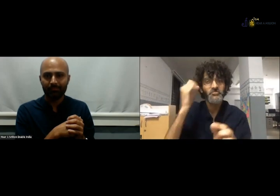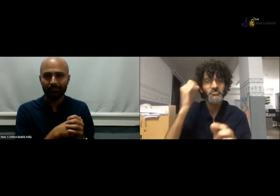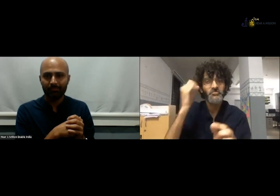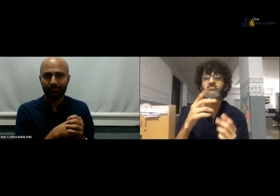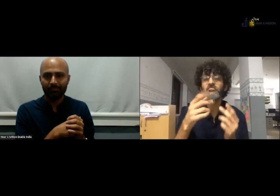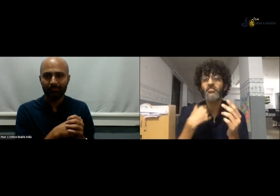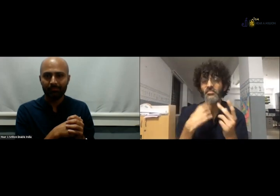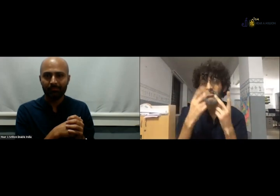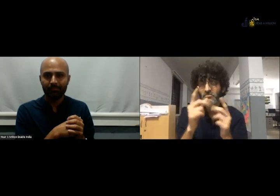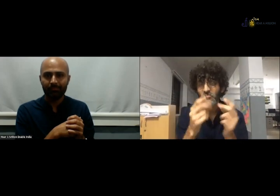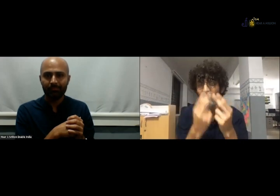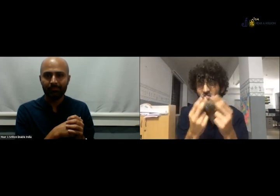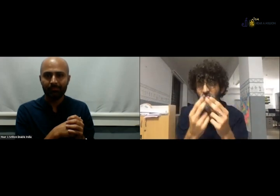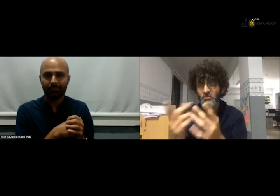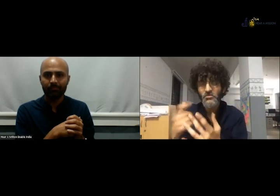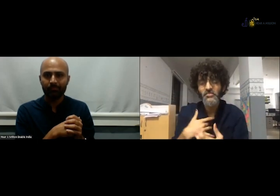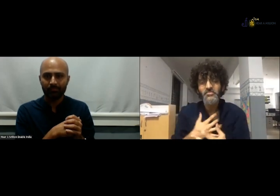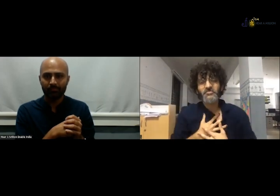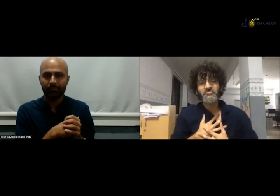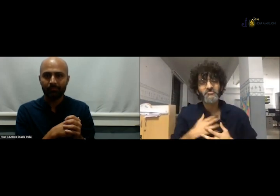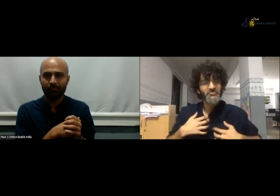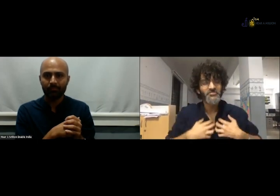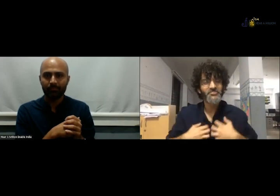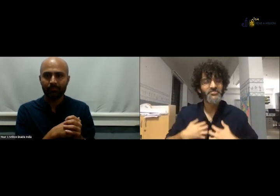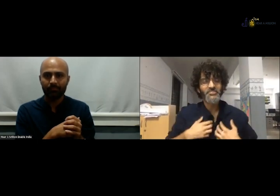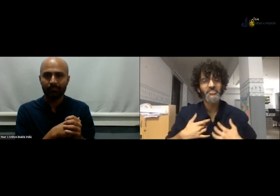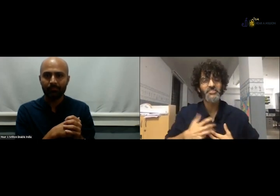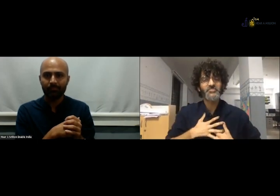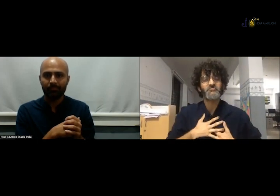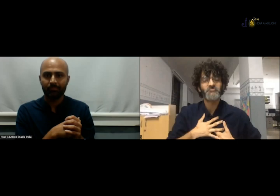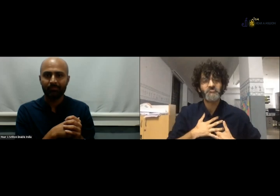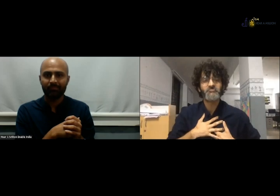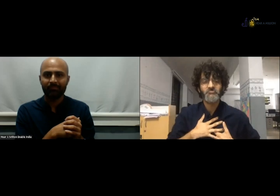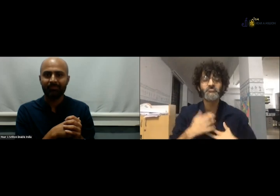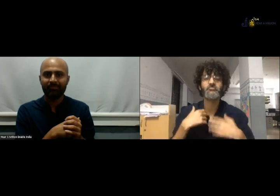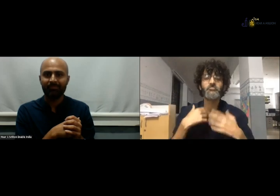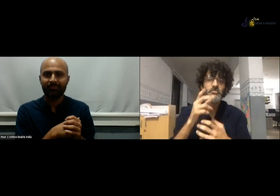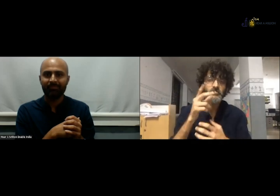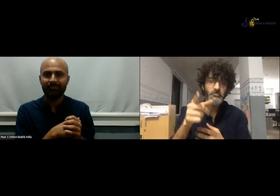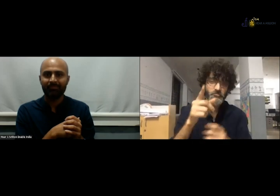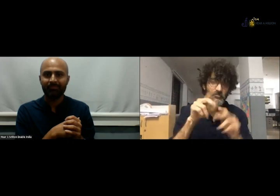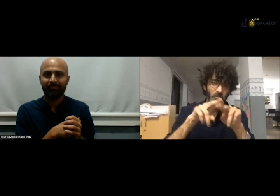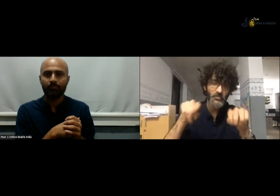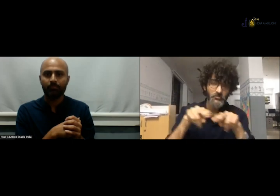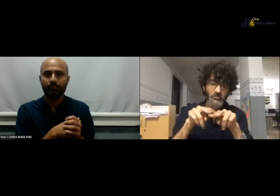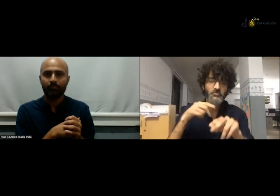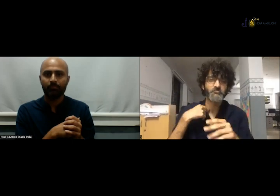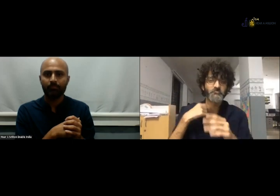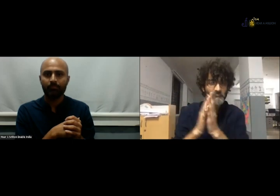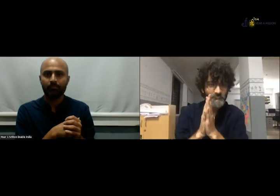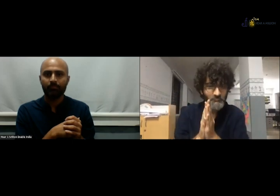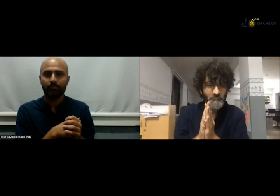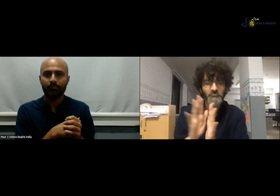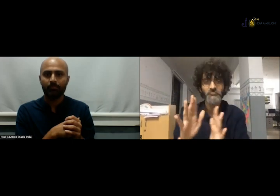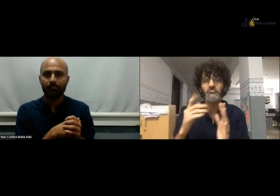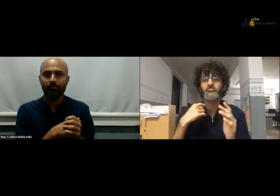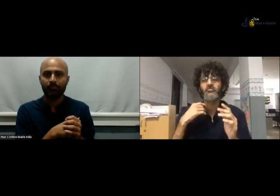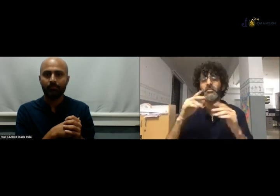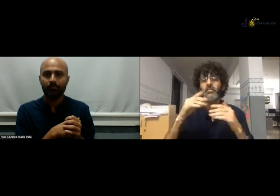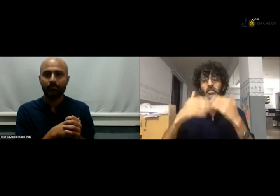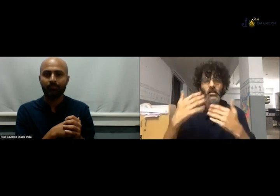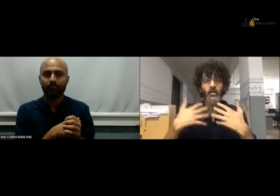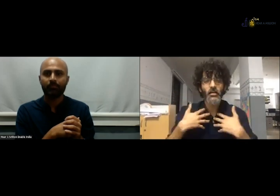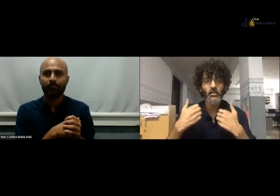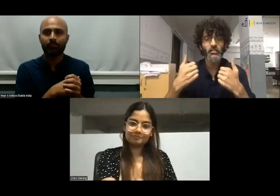valuable person for the deaf community. You all have expressed so many things about her. It was very